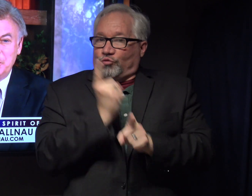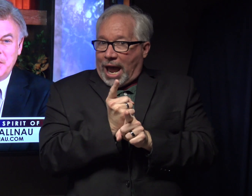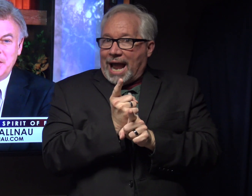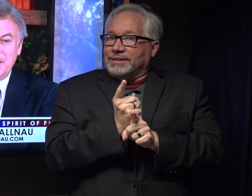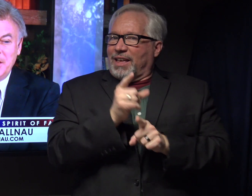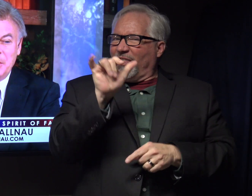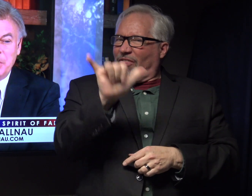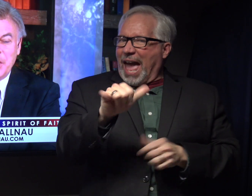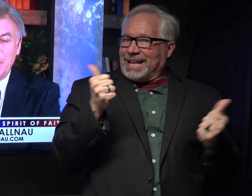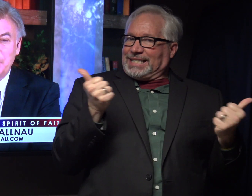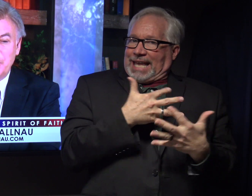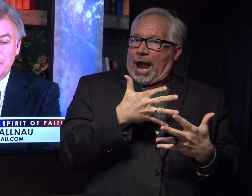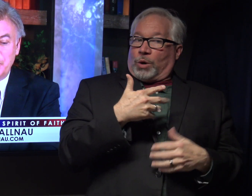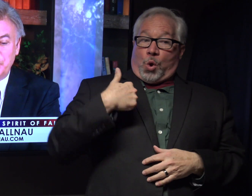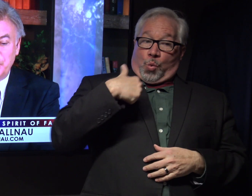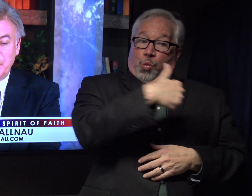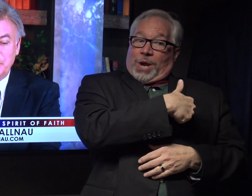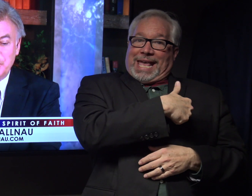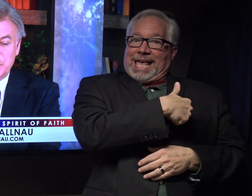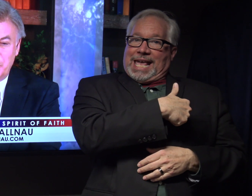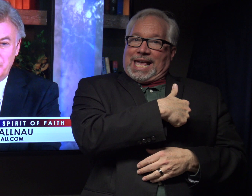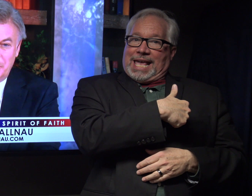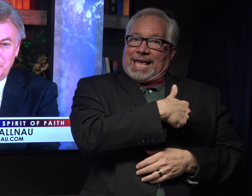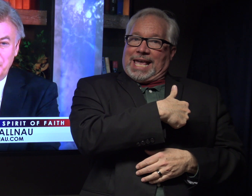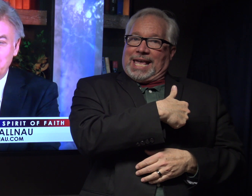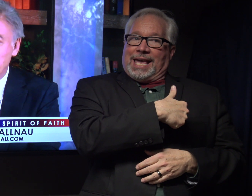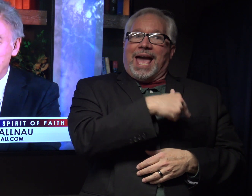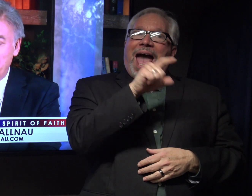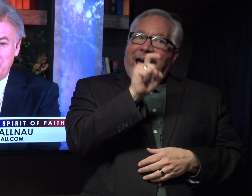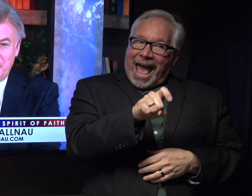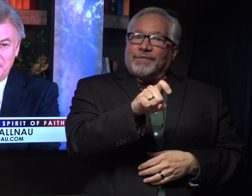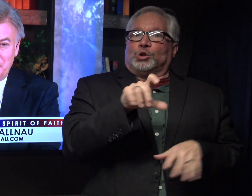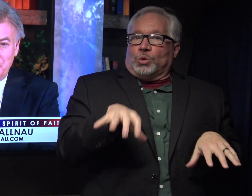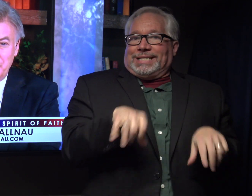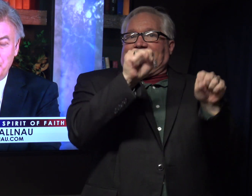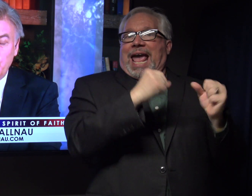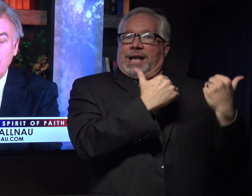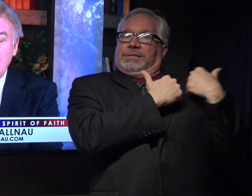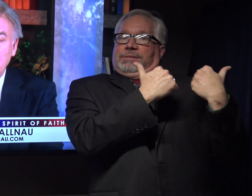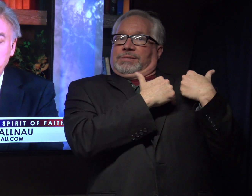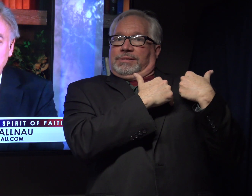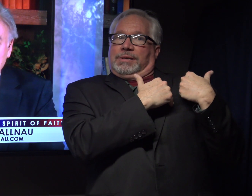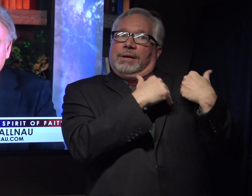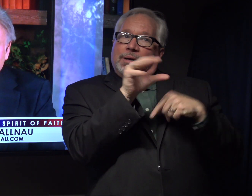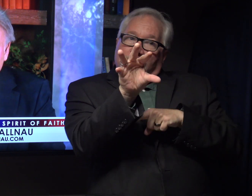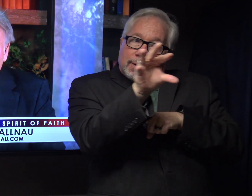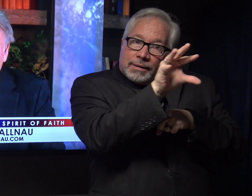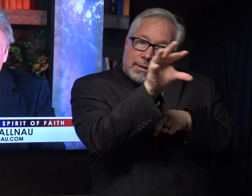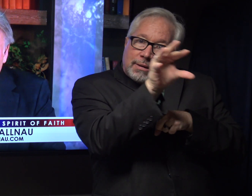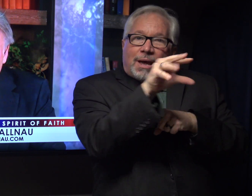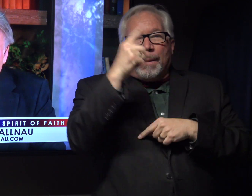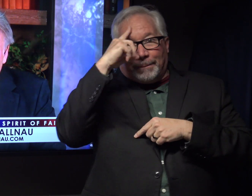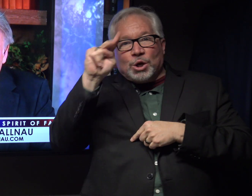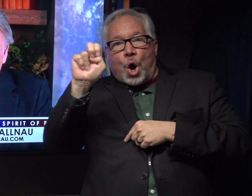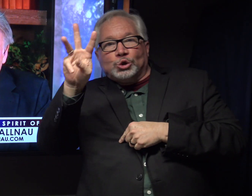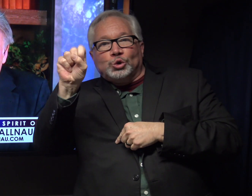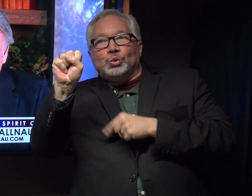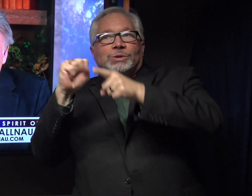me become the citizen journalists. You have a little more background on this than me, but we're actually finding stories that professional media